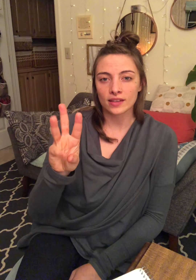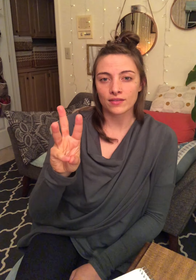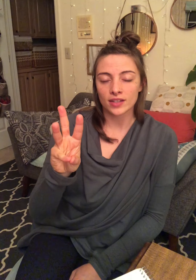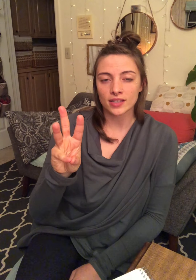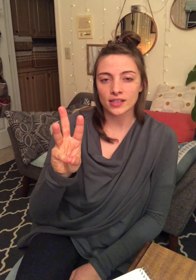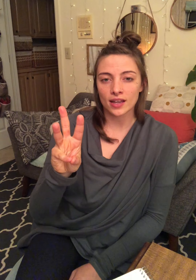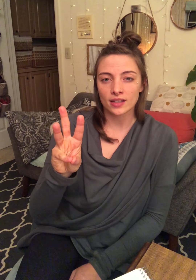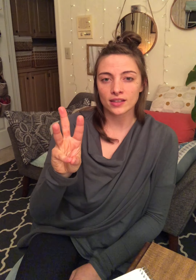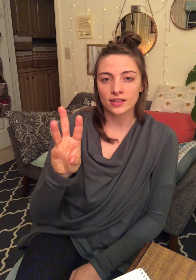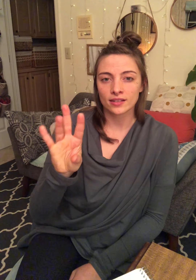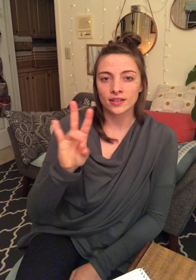76,